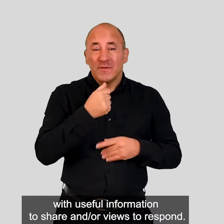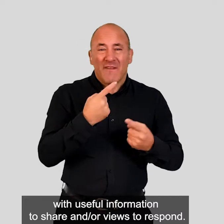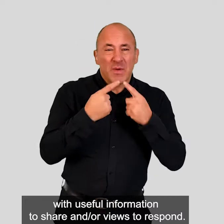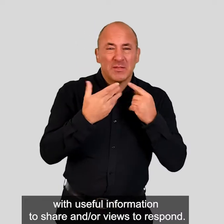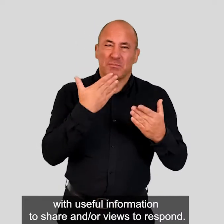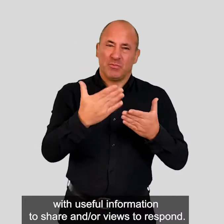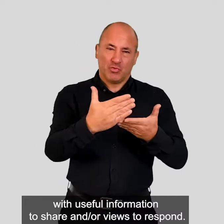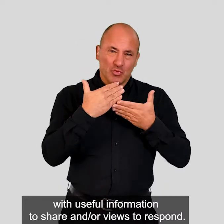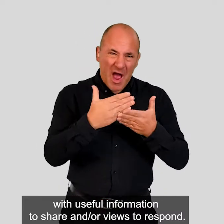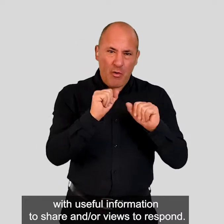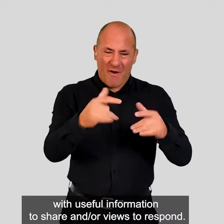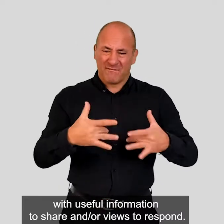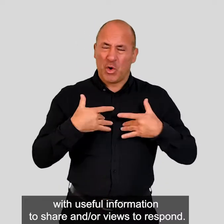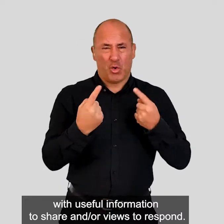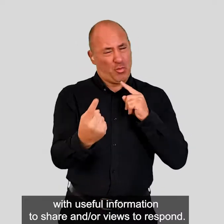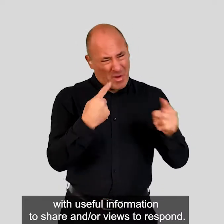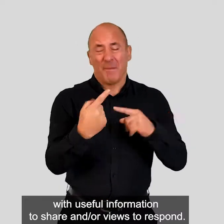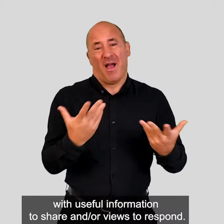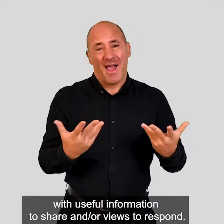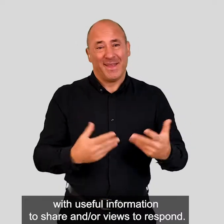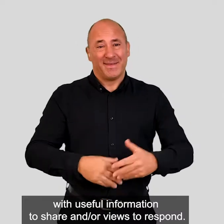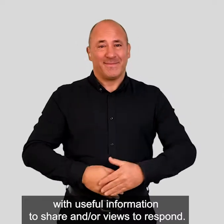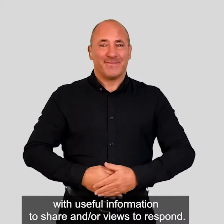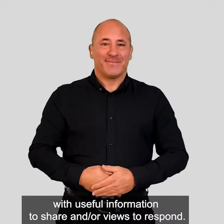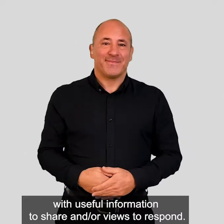to share and/or views to respond.